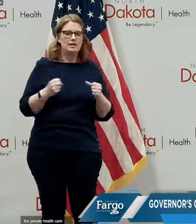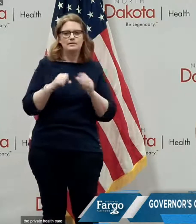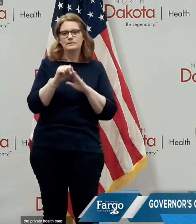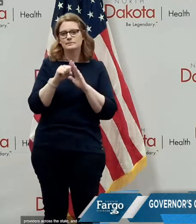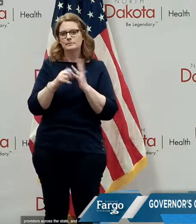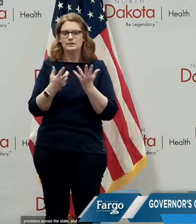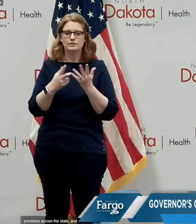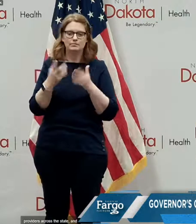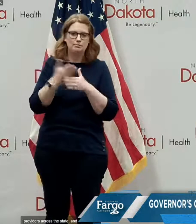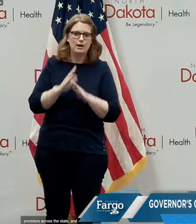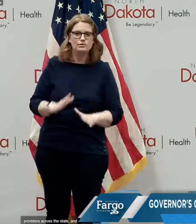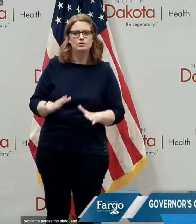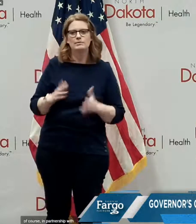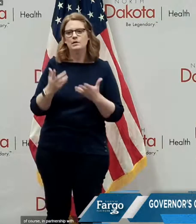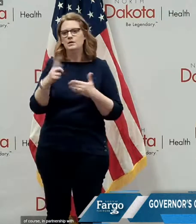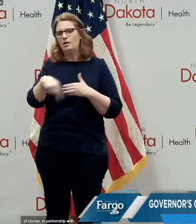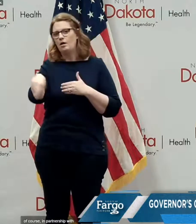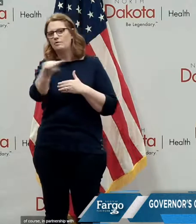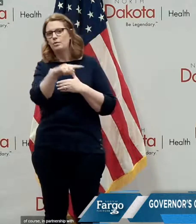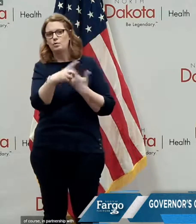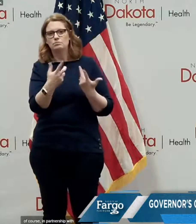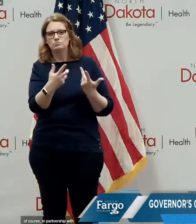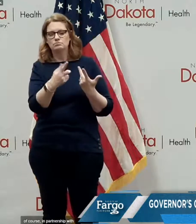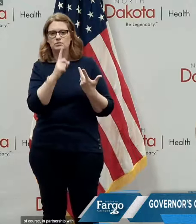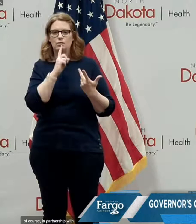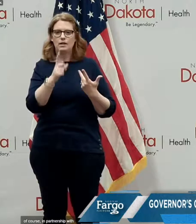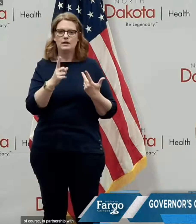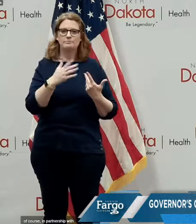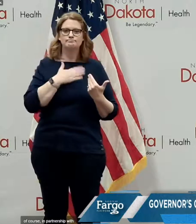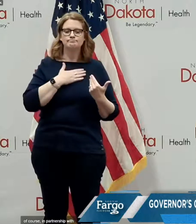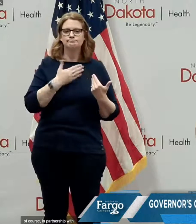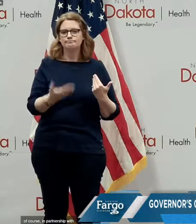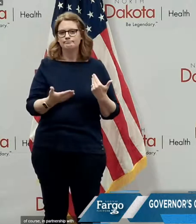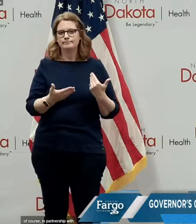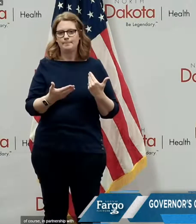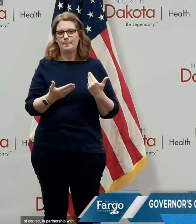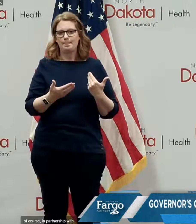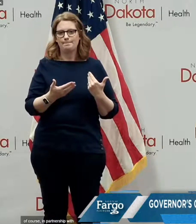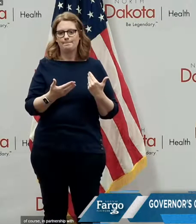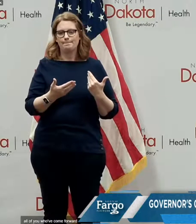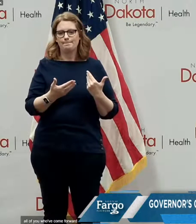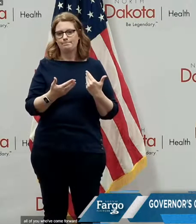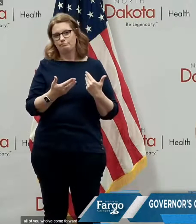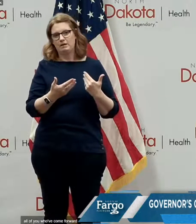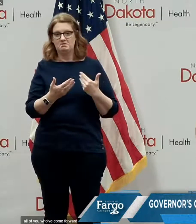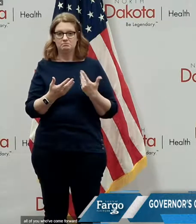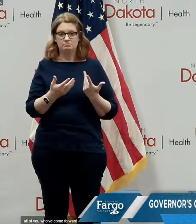in partnership with all of you who've come forward to get tested.